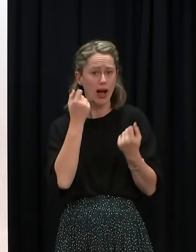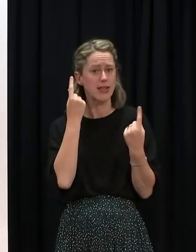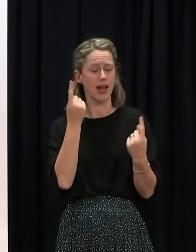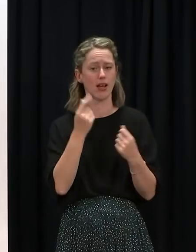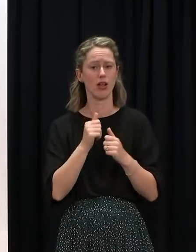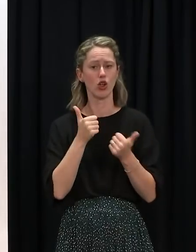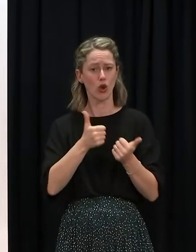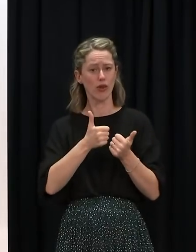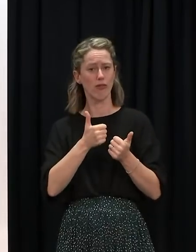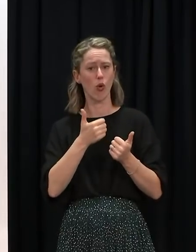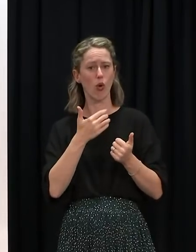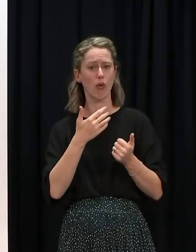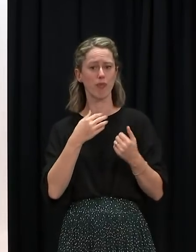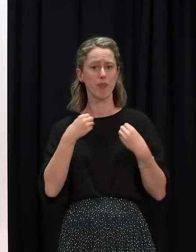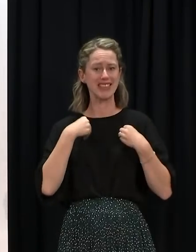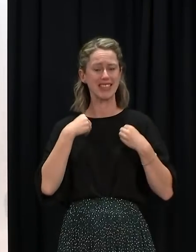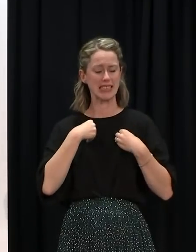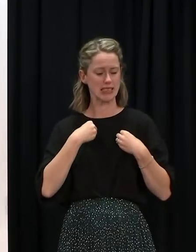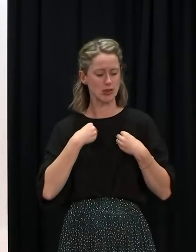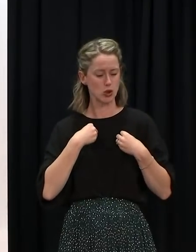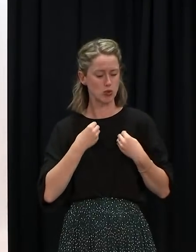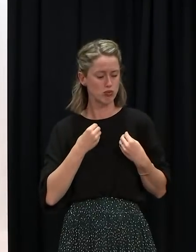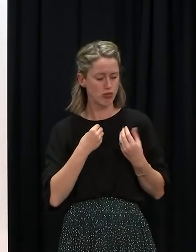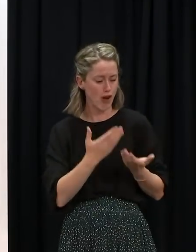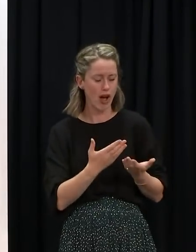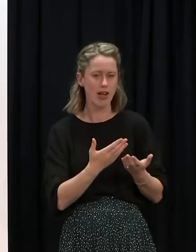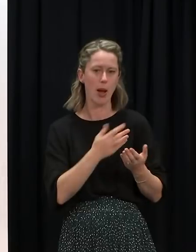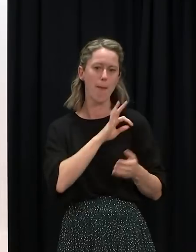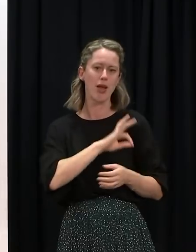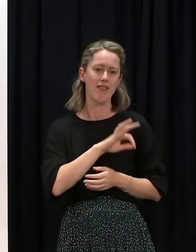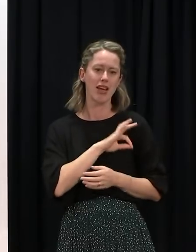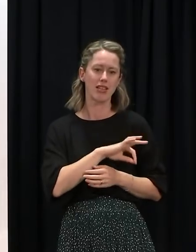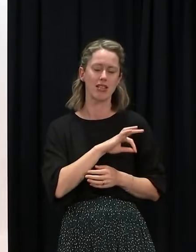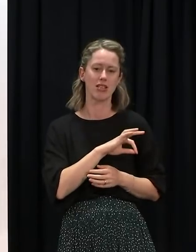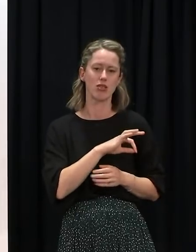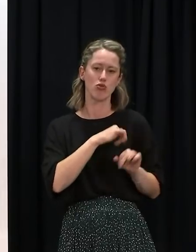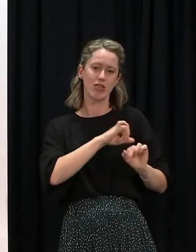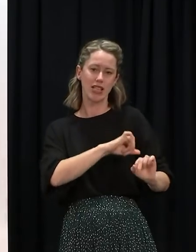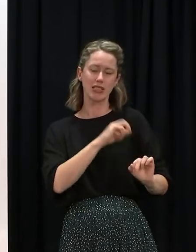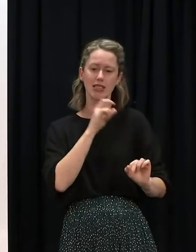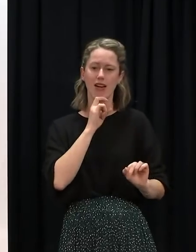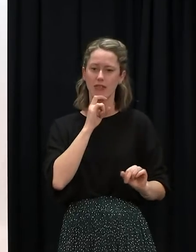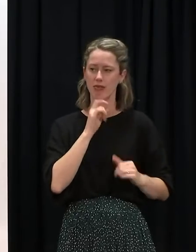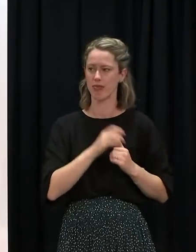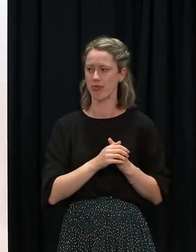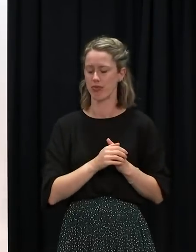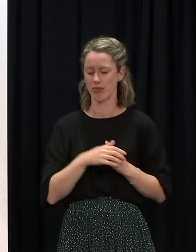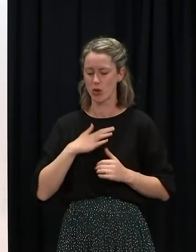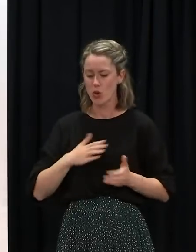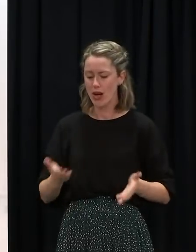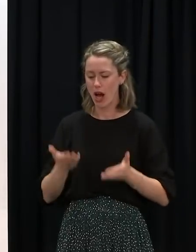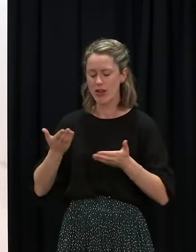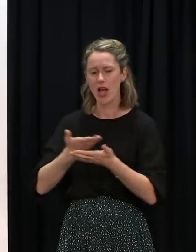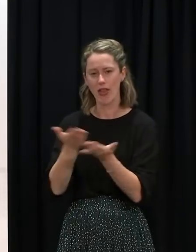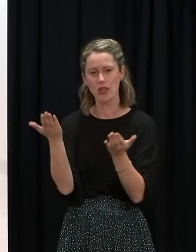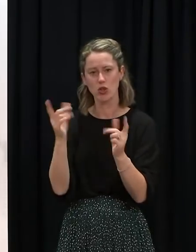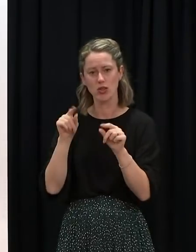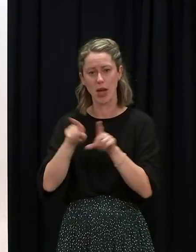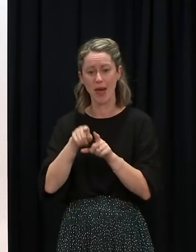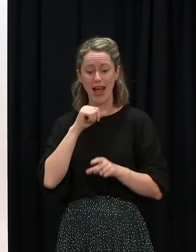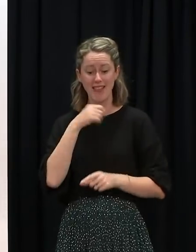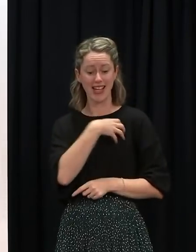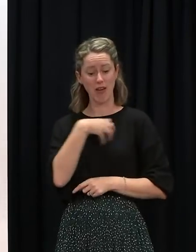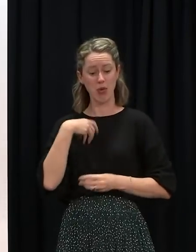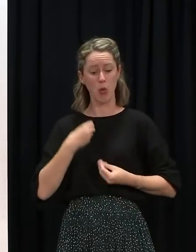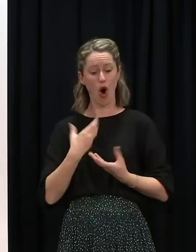good, responsible corporate citizen in the work that they are doing to help to protect their staff, and I would encourage others to do so. In terms of whether we